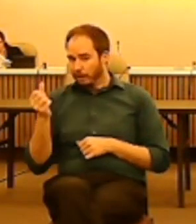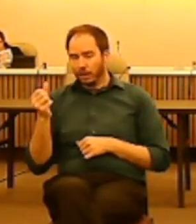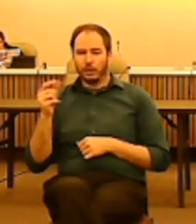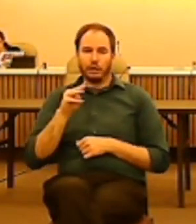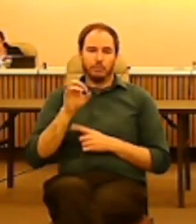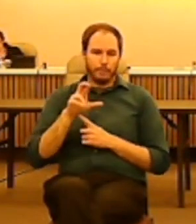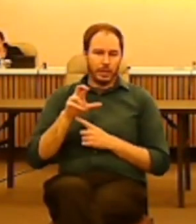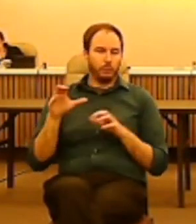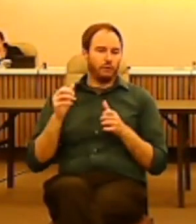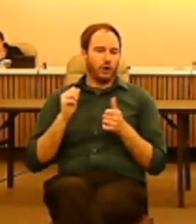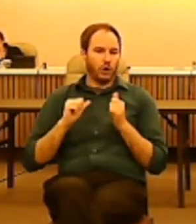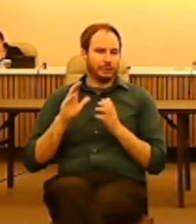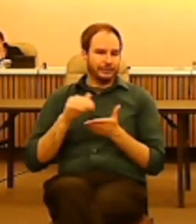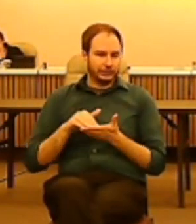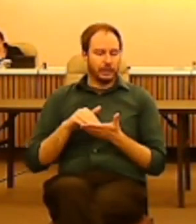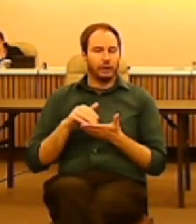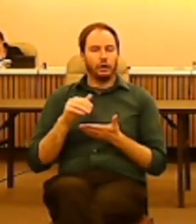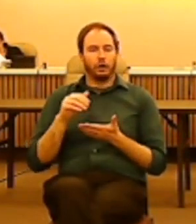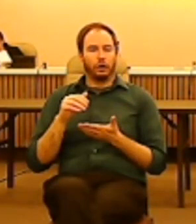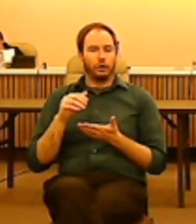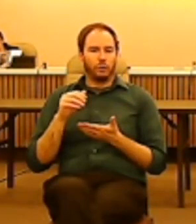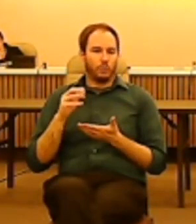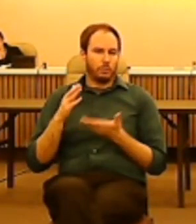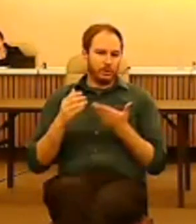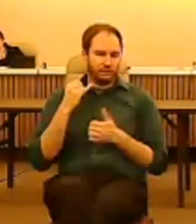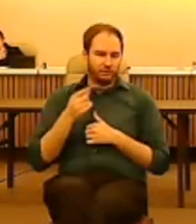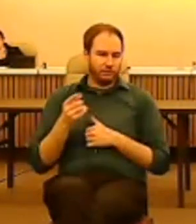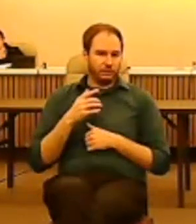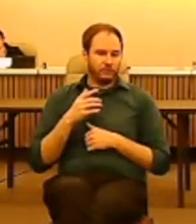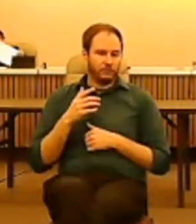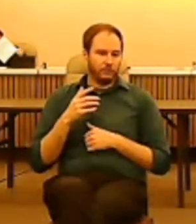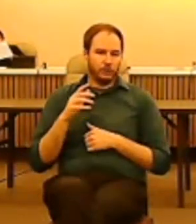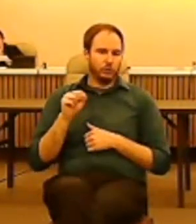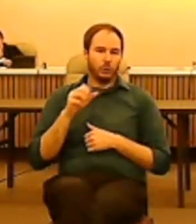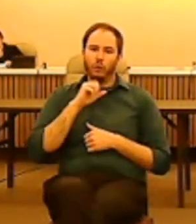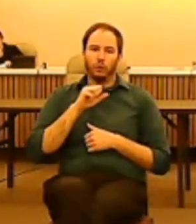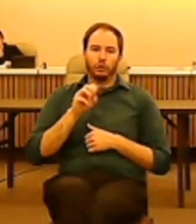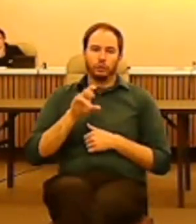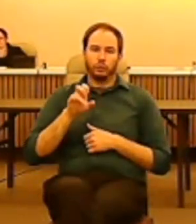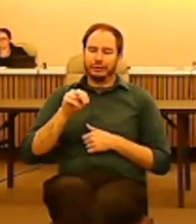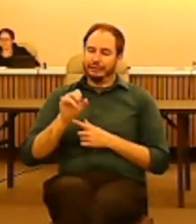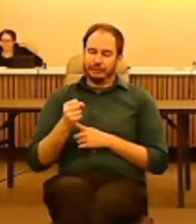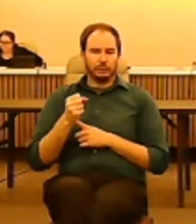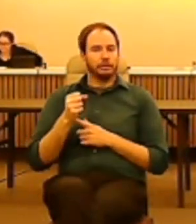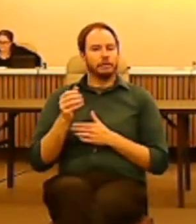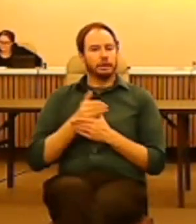Miller Performing Arts Center, then maybe if they were to Sure. move Sweeney's between